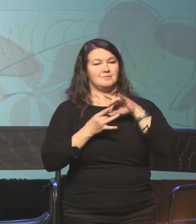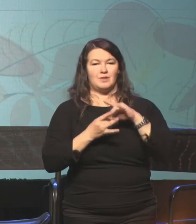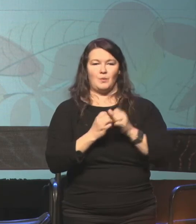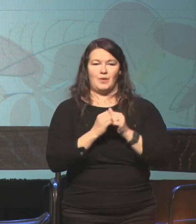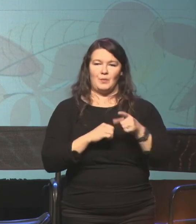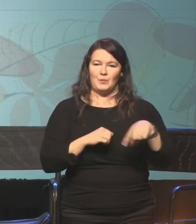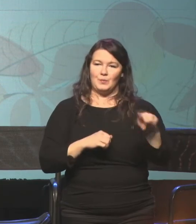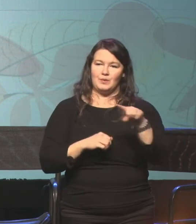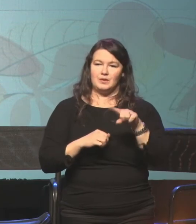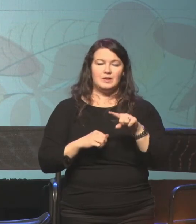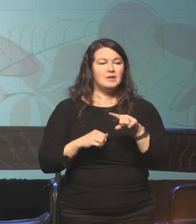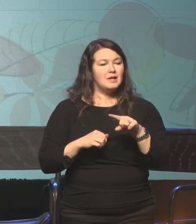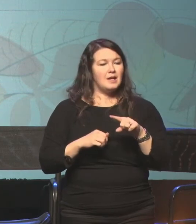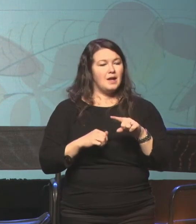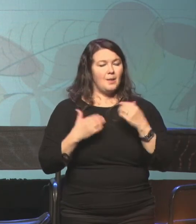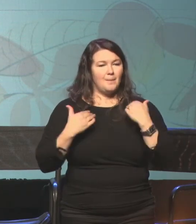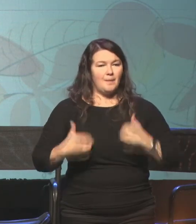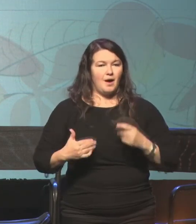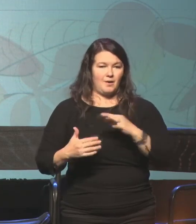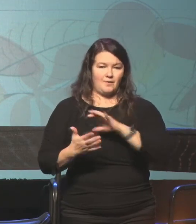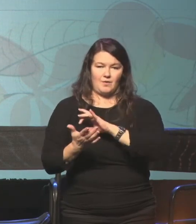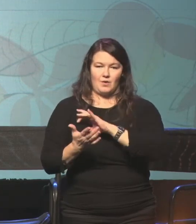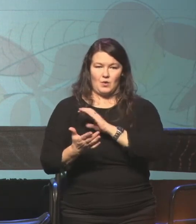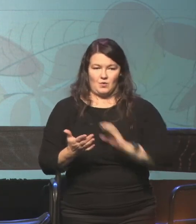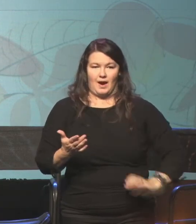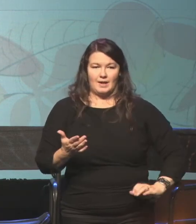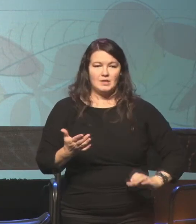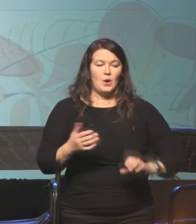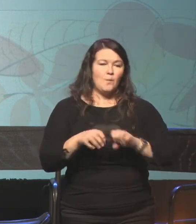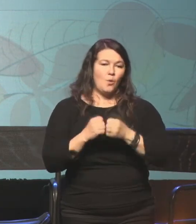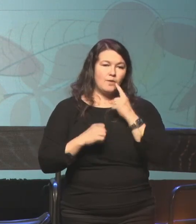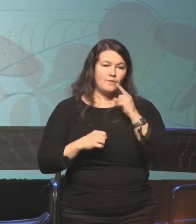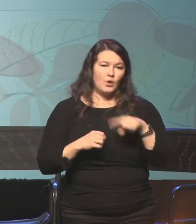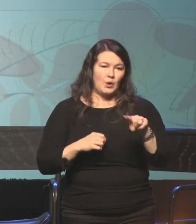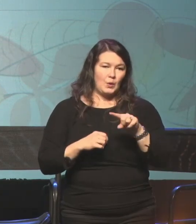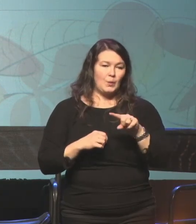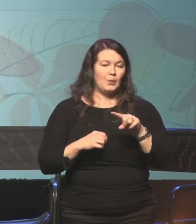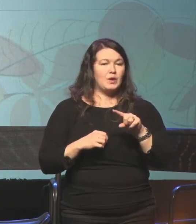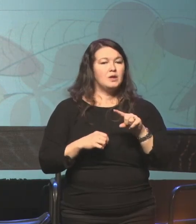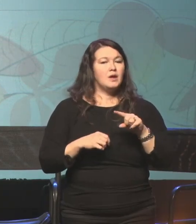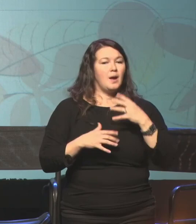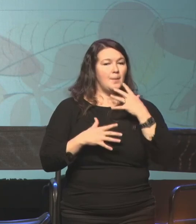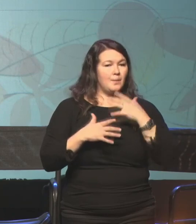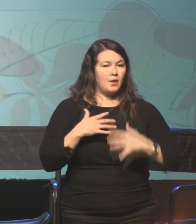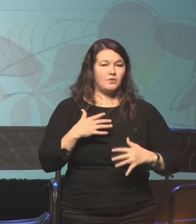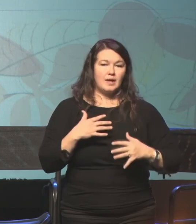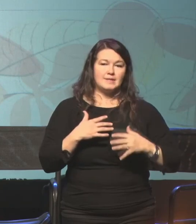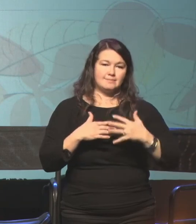of Christ broken for you and the blood of Christ was shed for you so that you might know just how